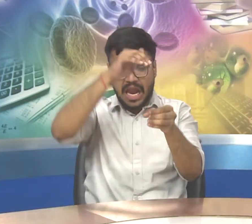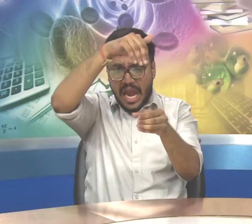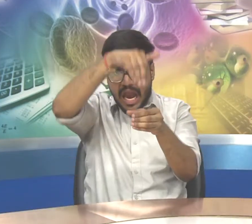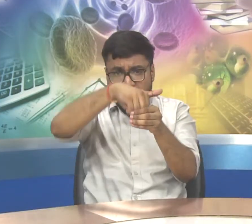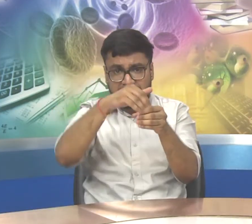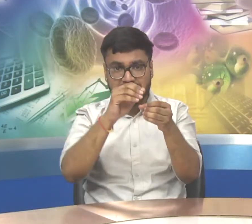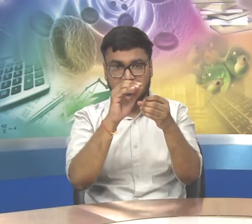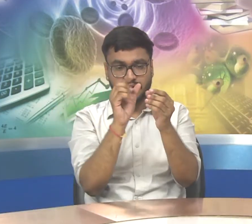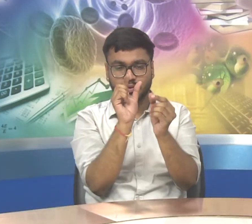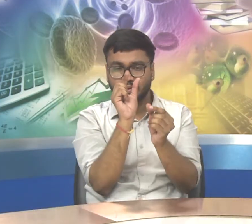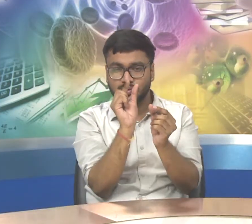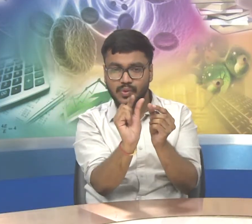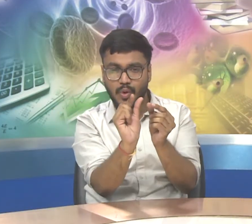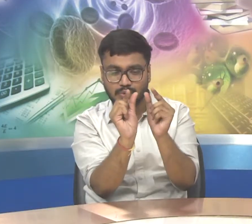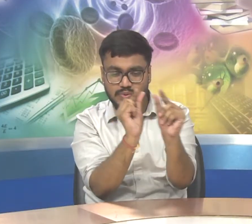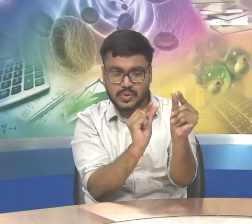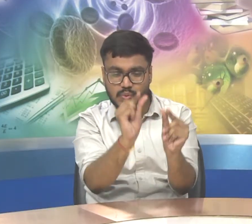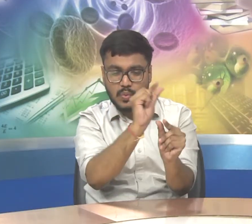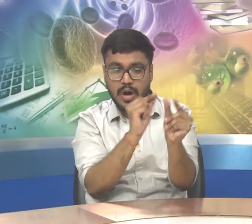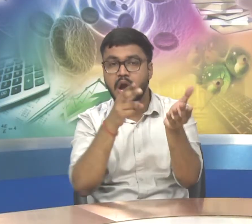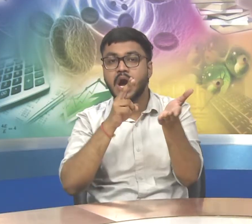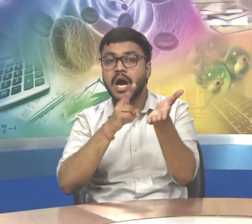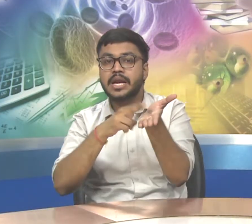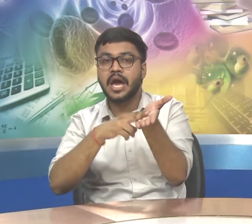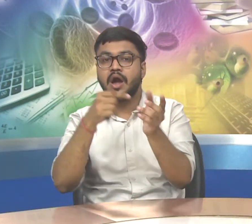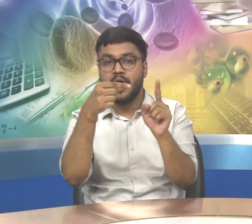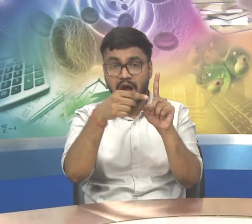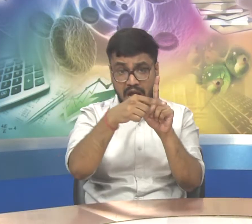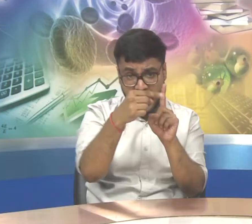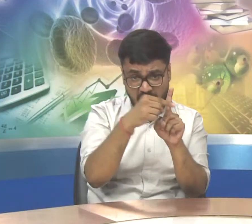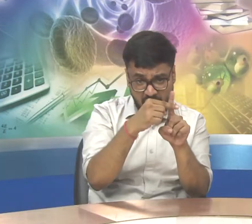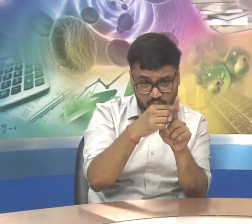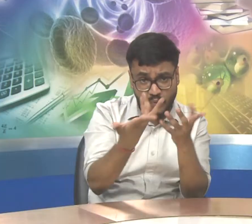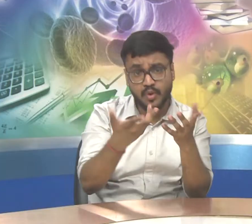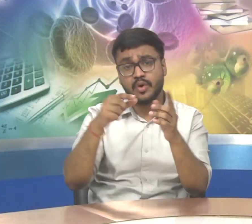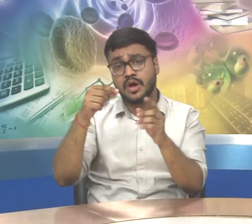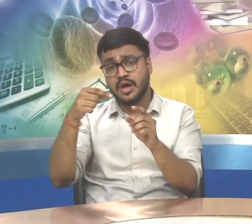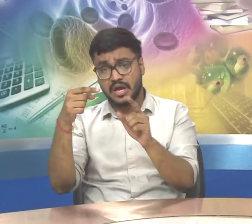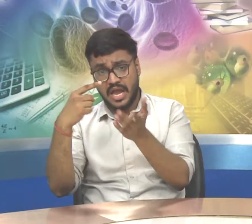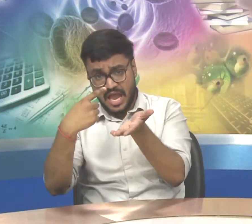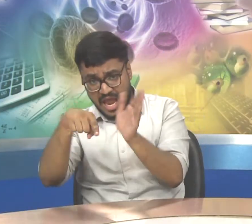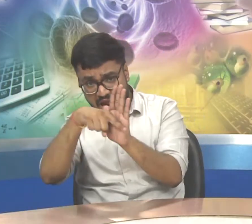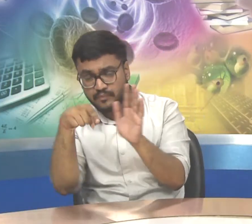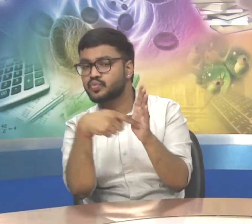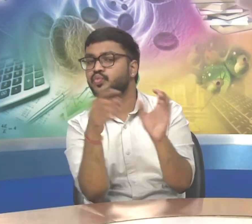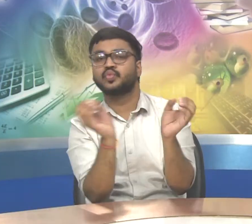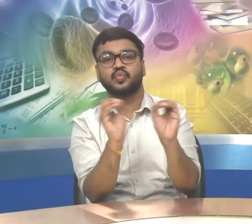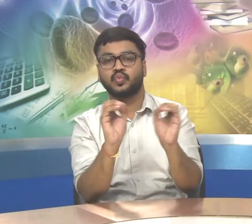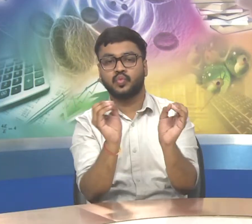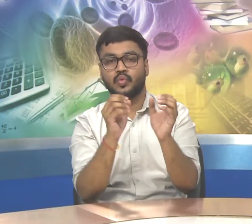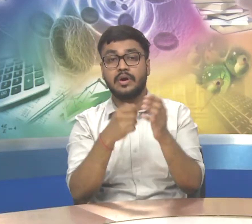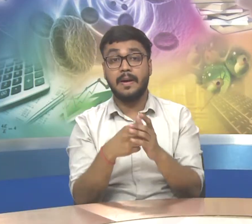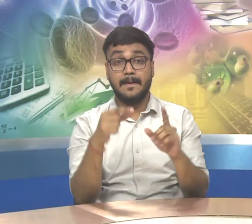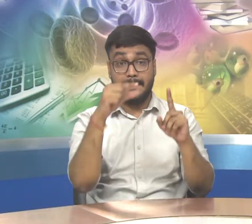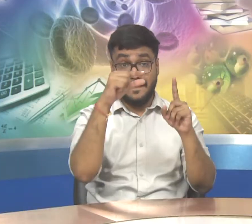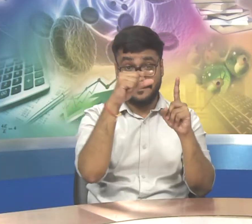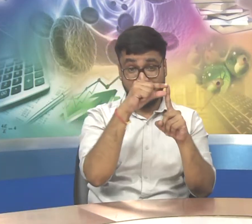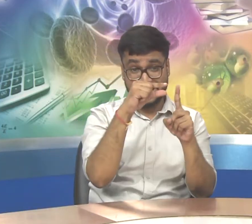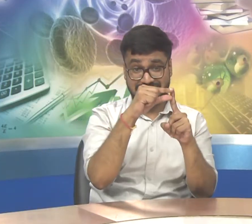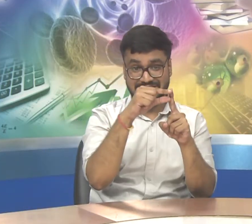is atom, which is whole structure, and then comes nucleus, which is center